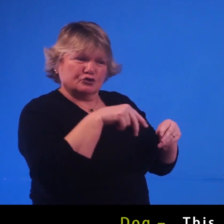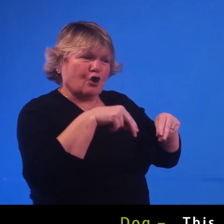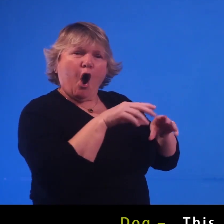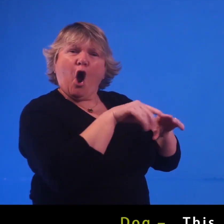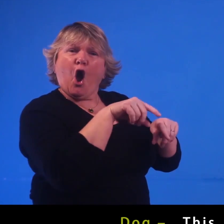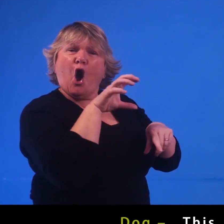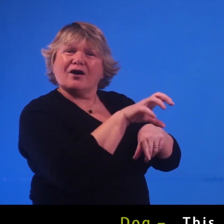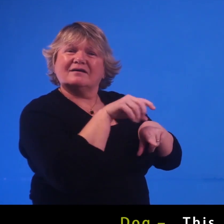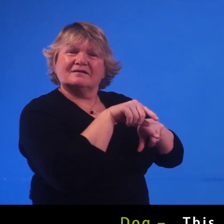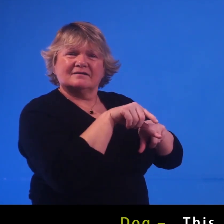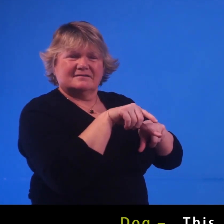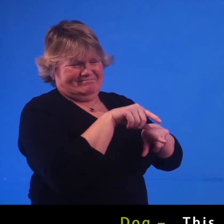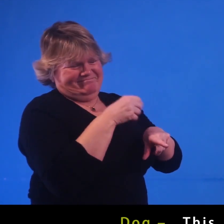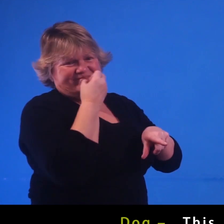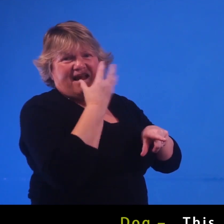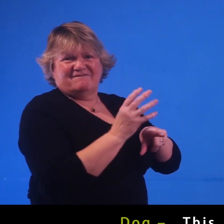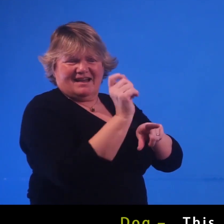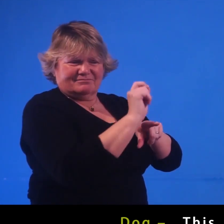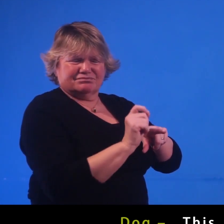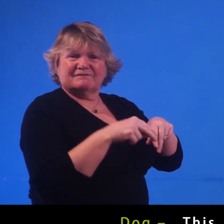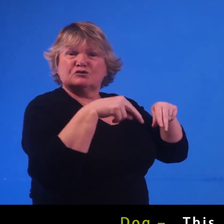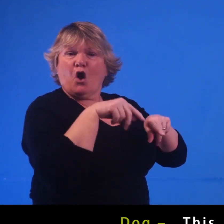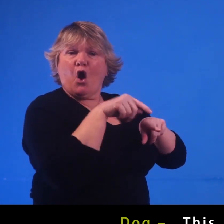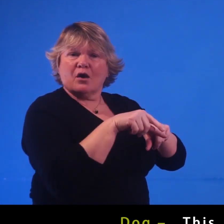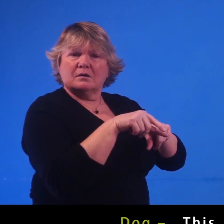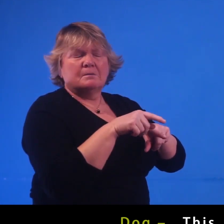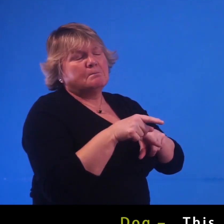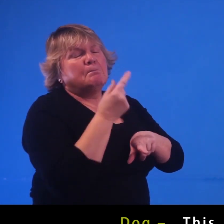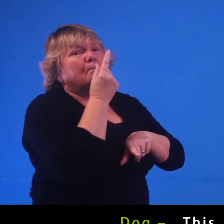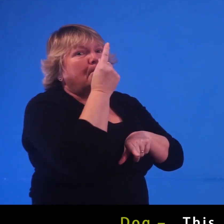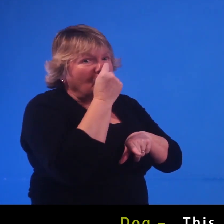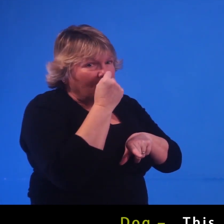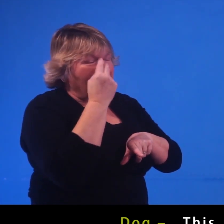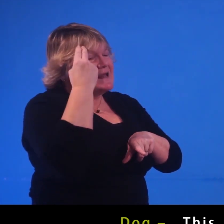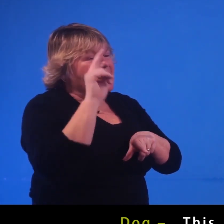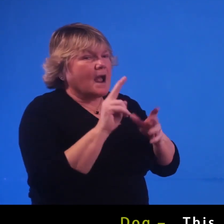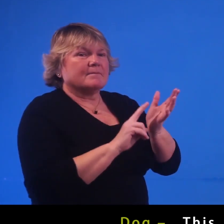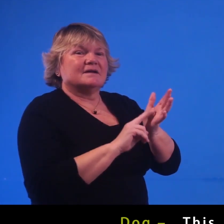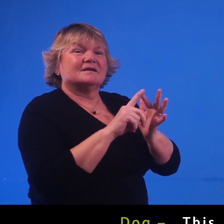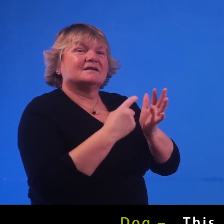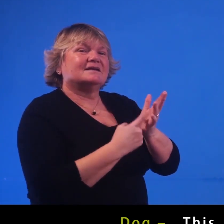Dog. This page has a lovely illustration of a dog, possibly called Nero,